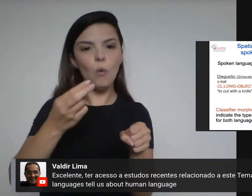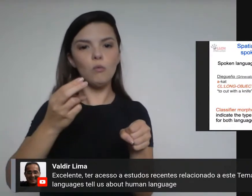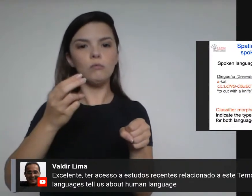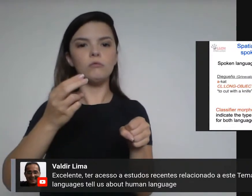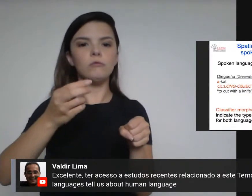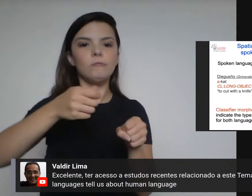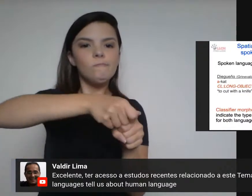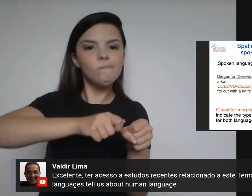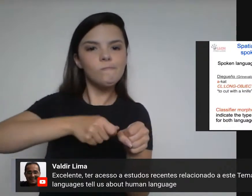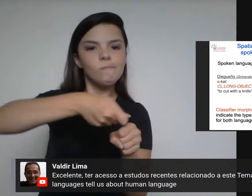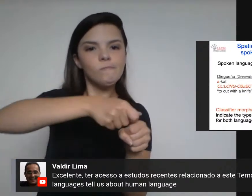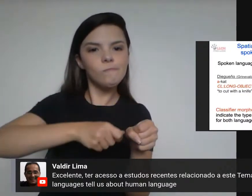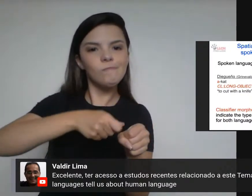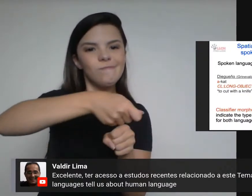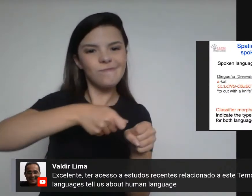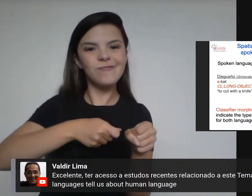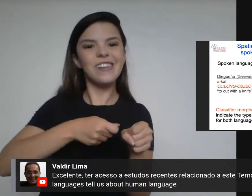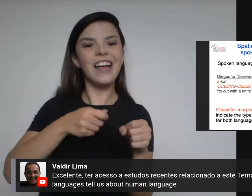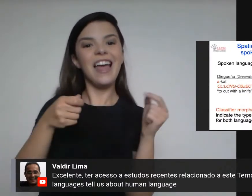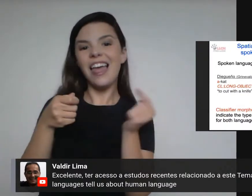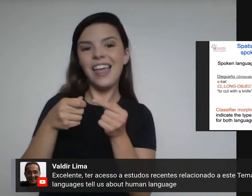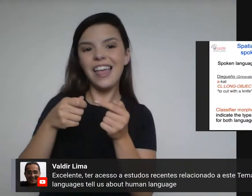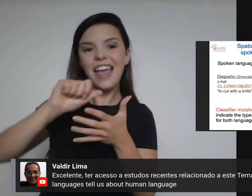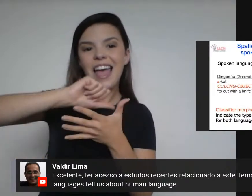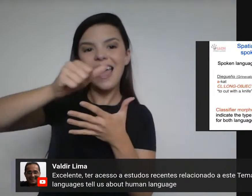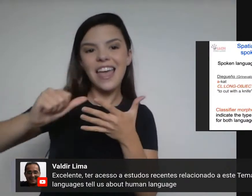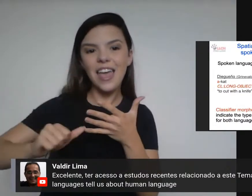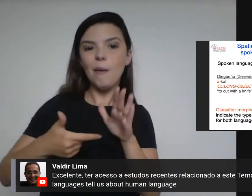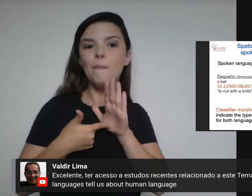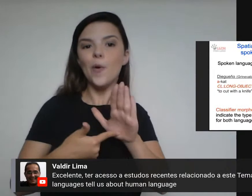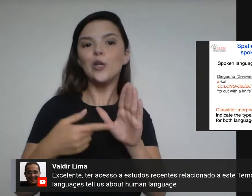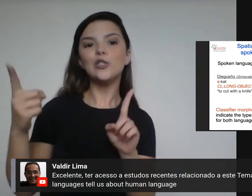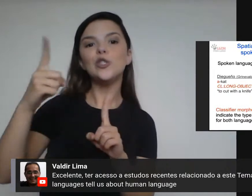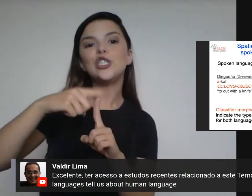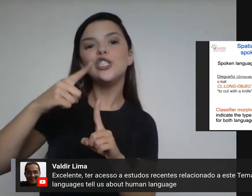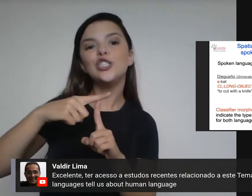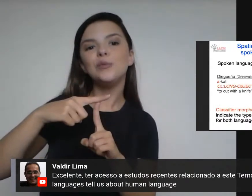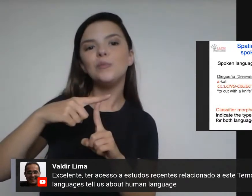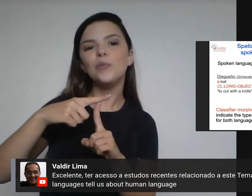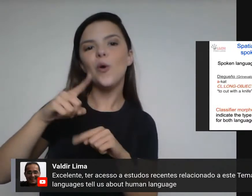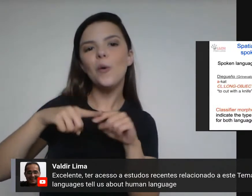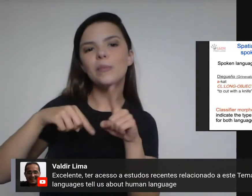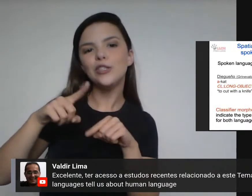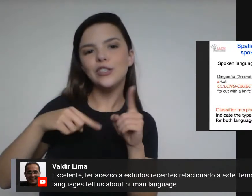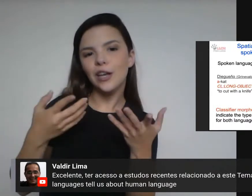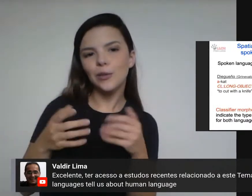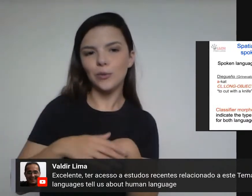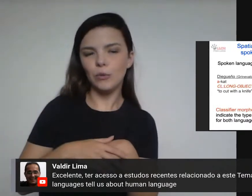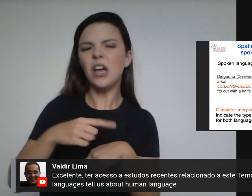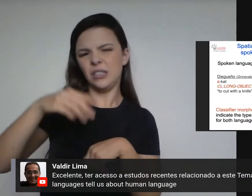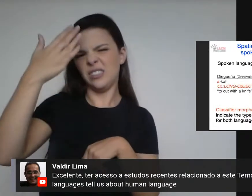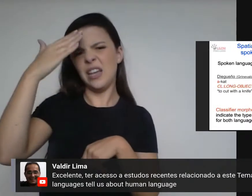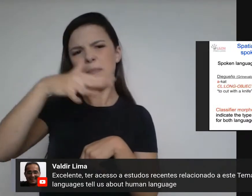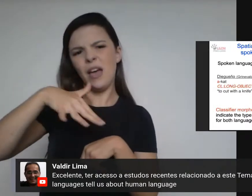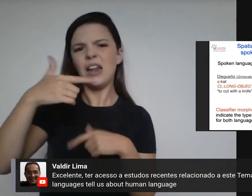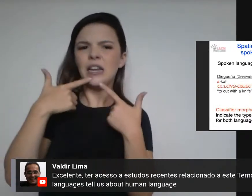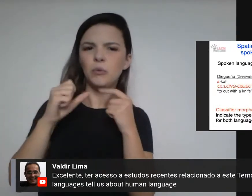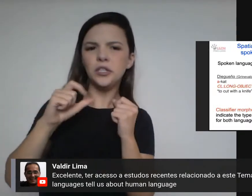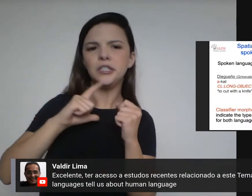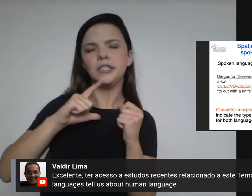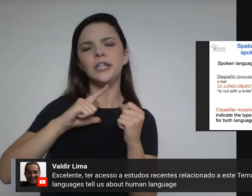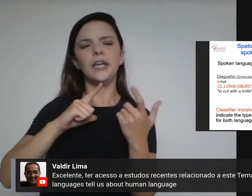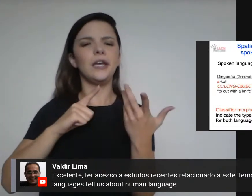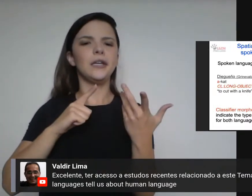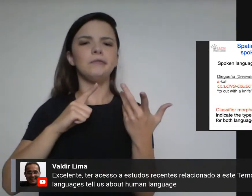languages, classifier morphemes can indicate the type of object. Now there's a lot of controversy within linguistics about whether classifier is the right